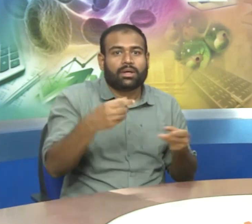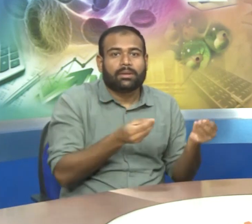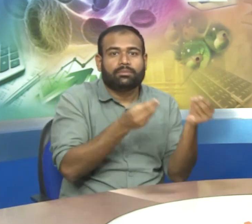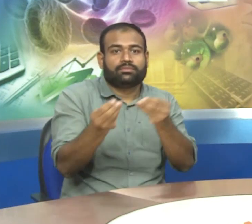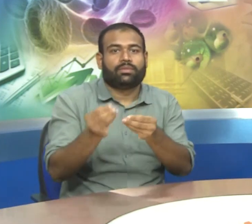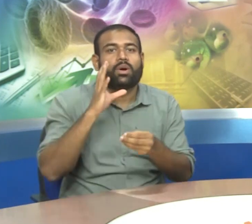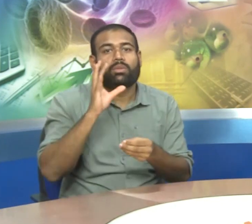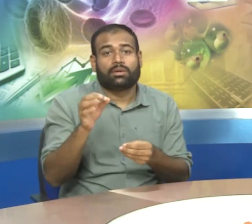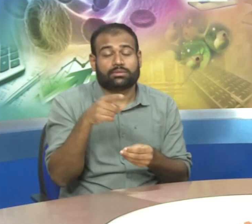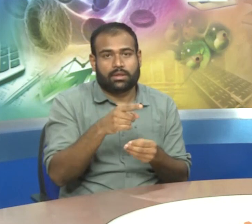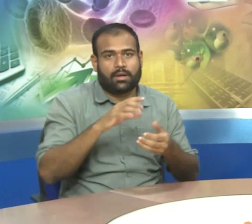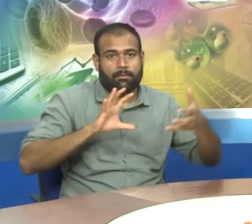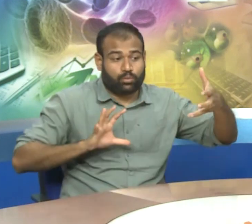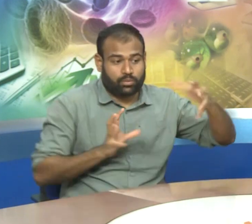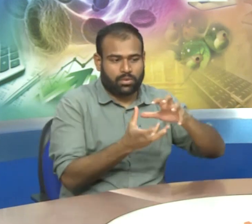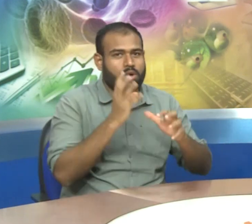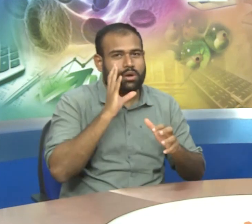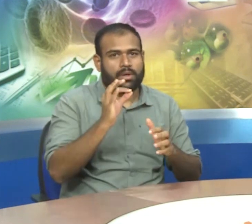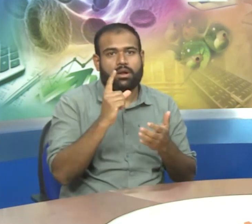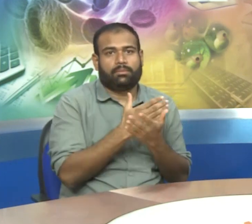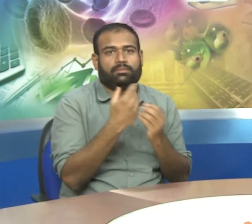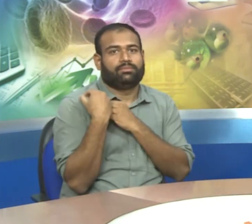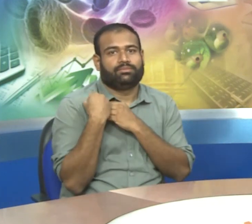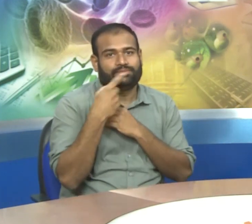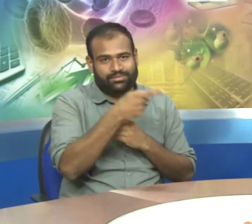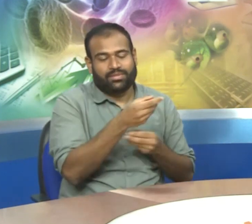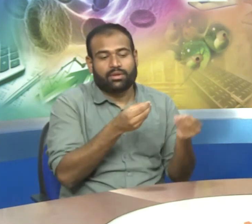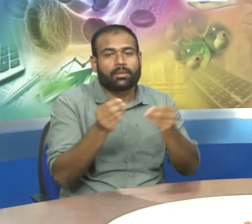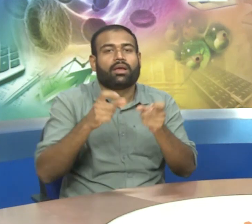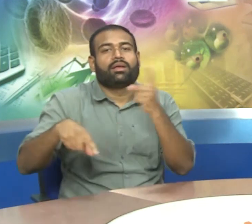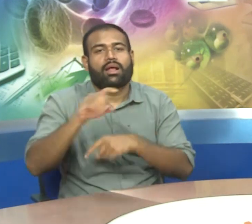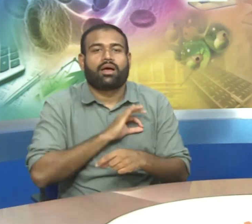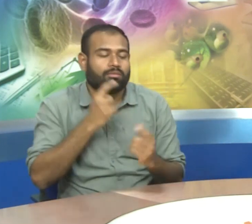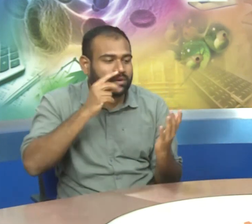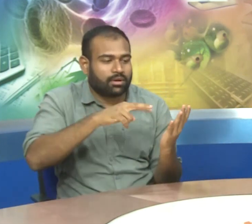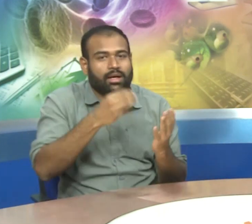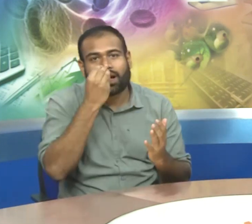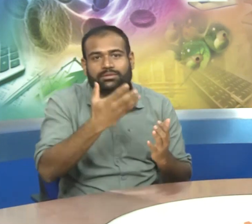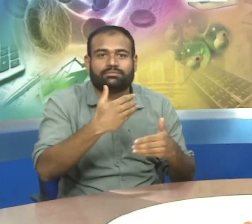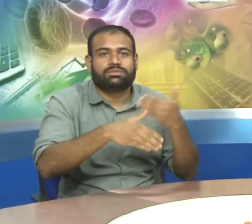types of services under this category are mentioned in further slides.